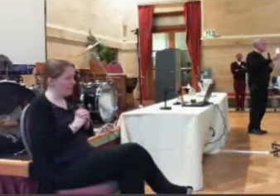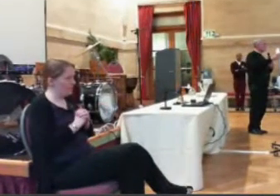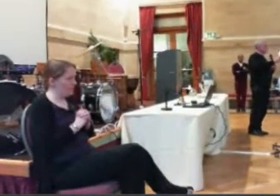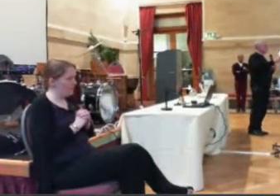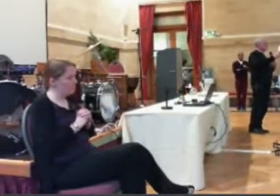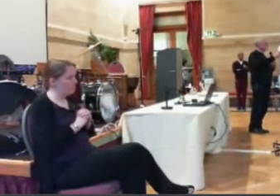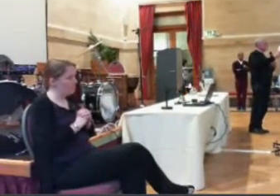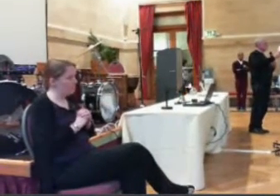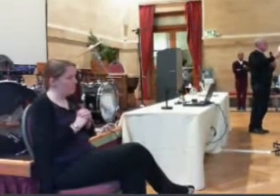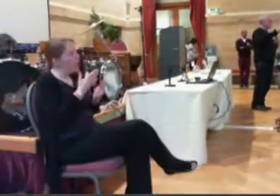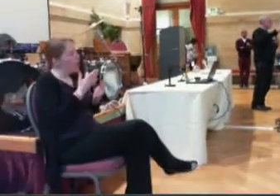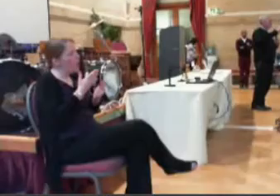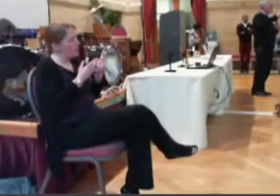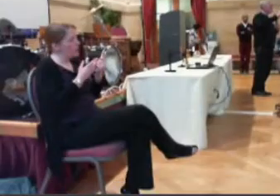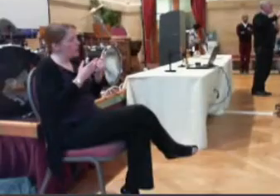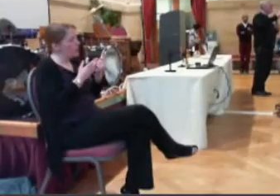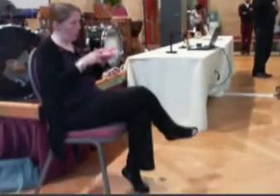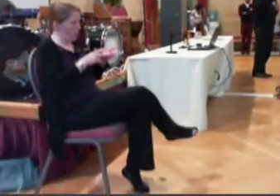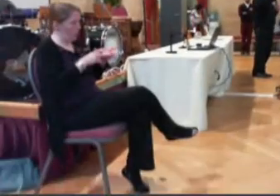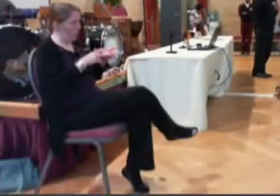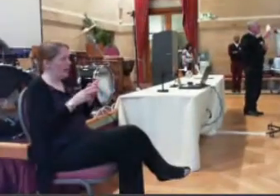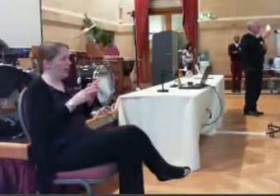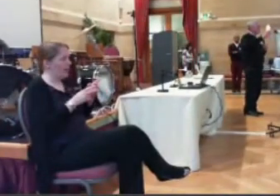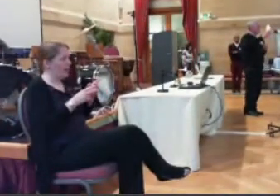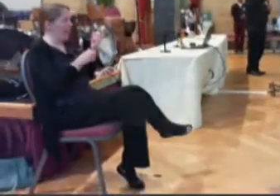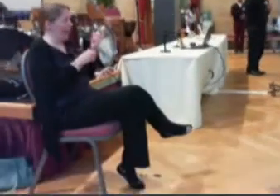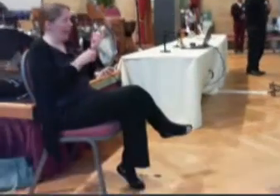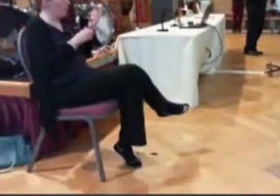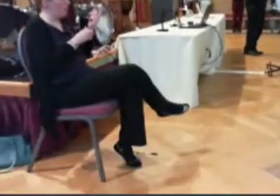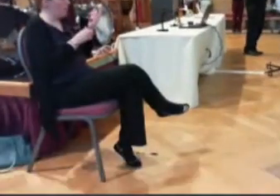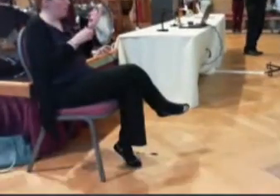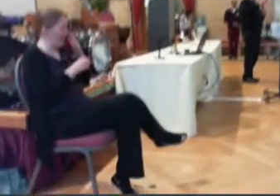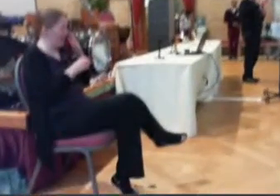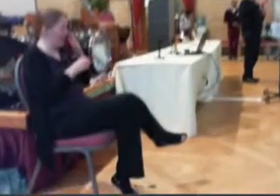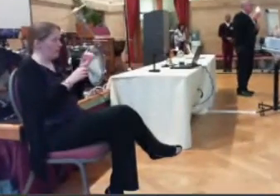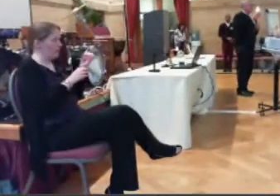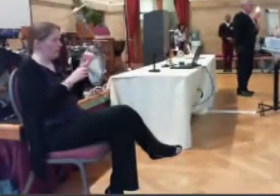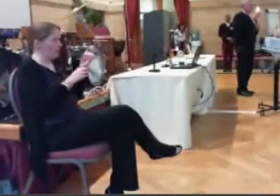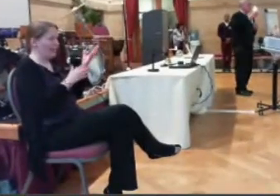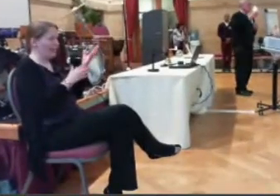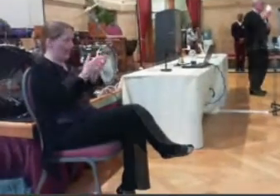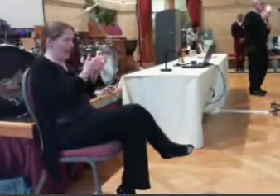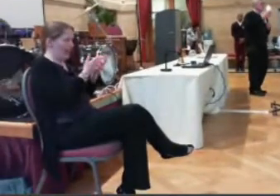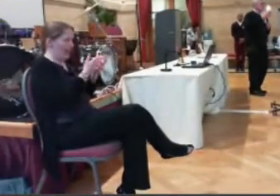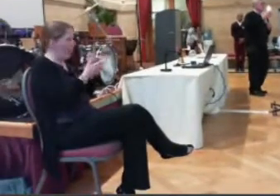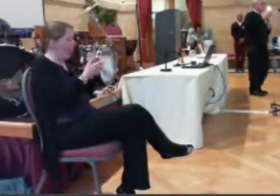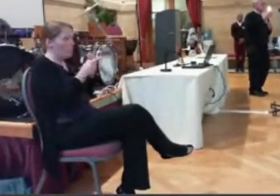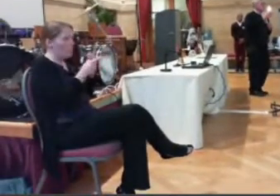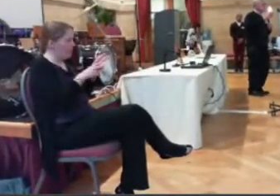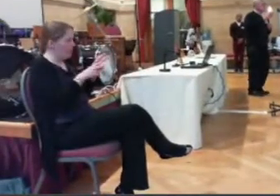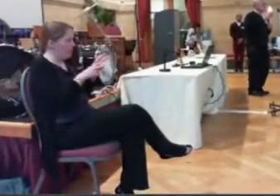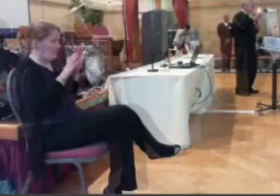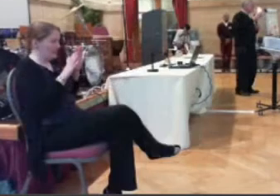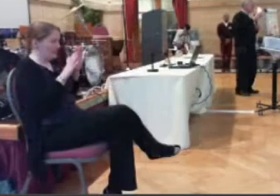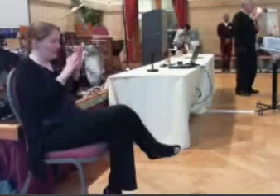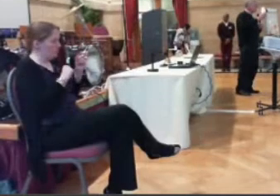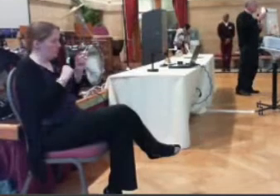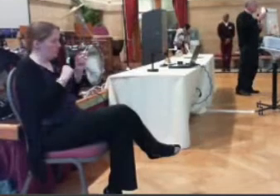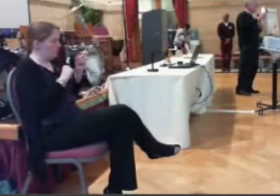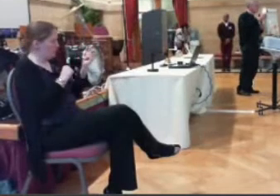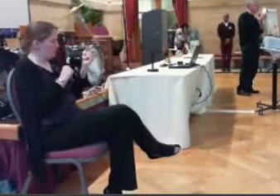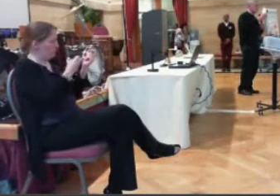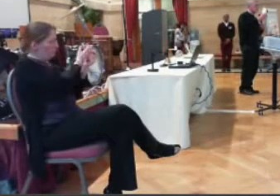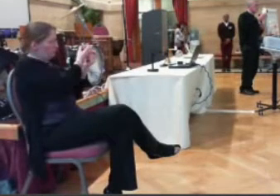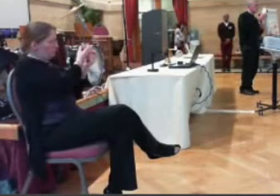There's only one way for a candle to give its light, and that's why I think candles are such a powerful